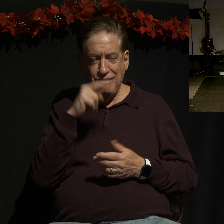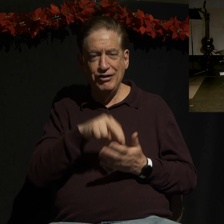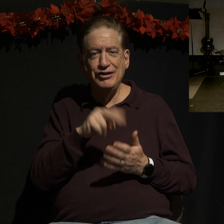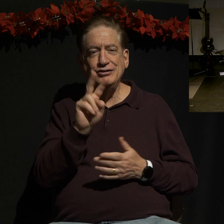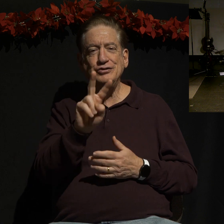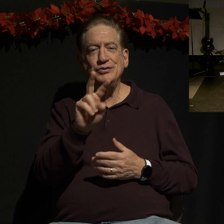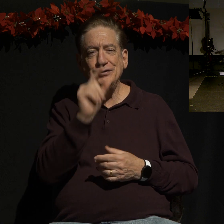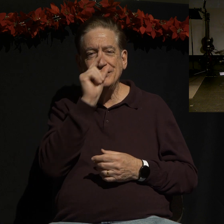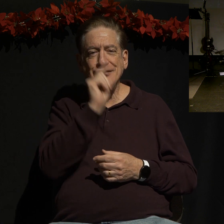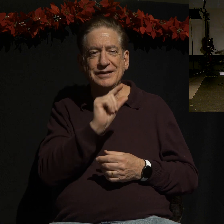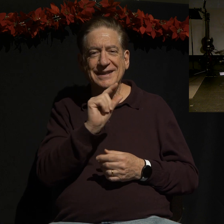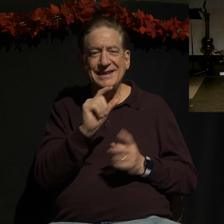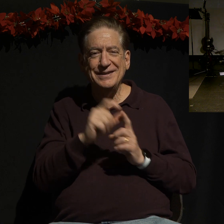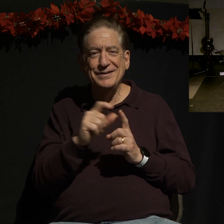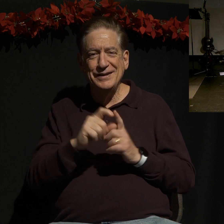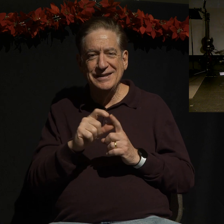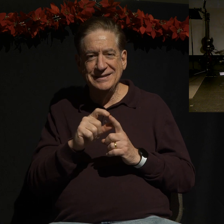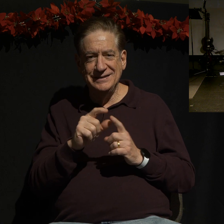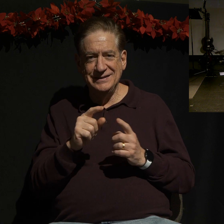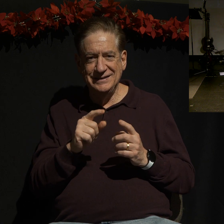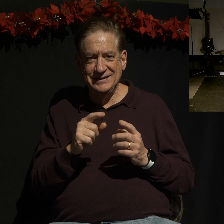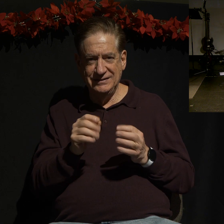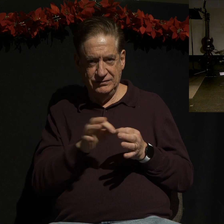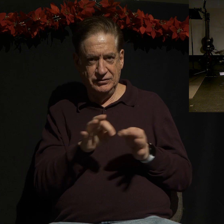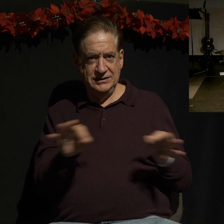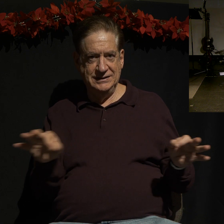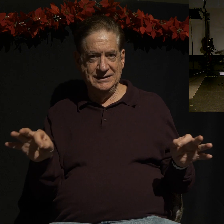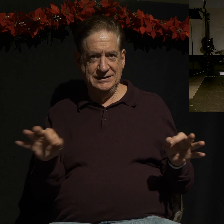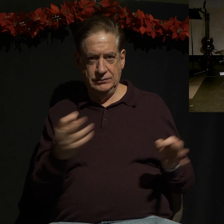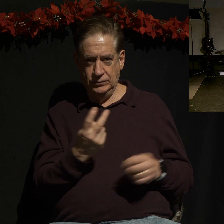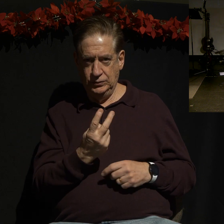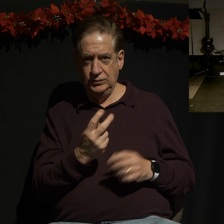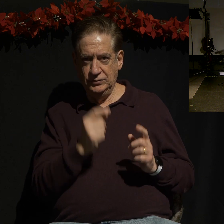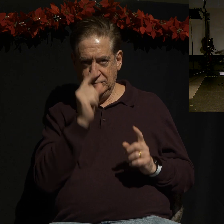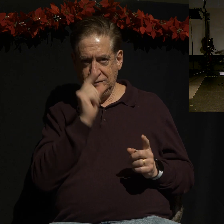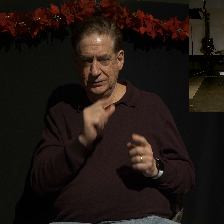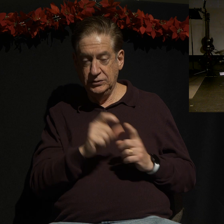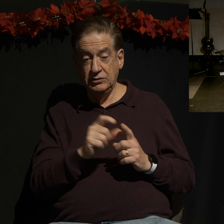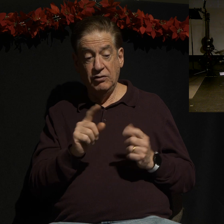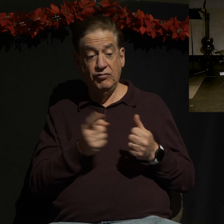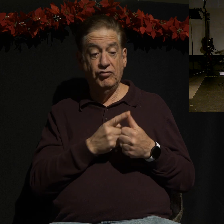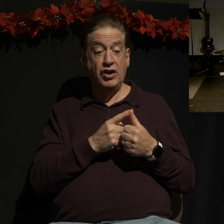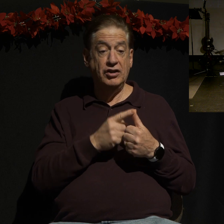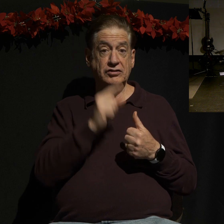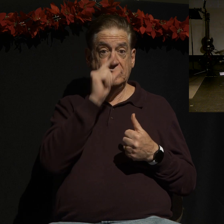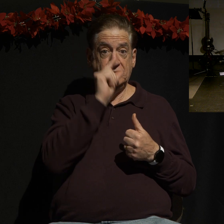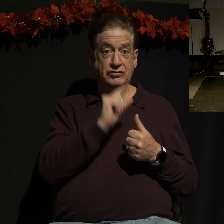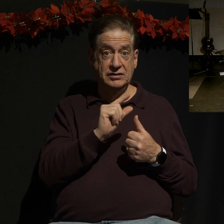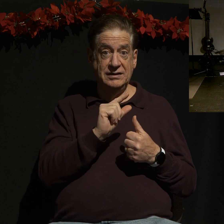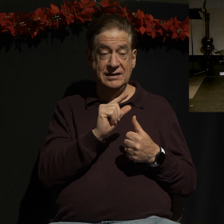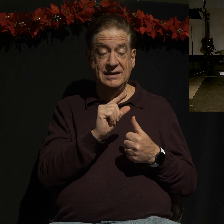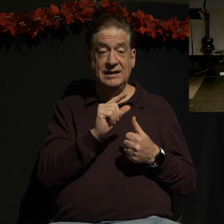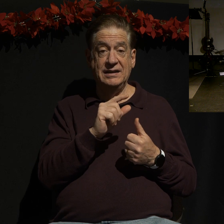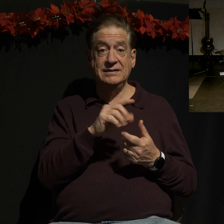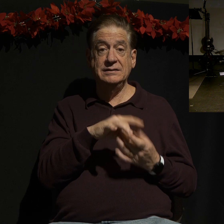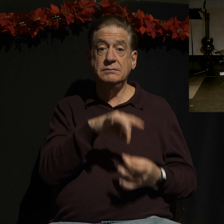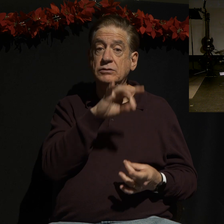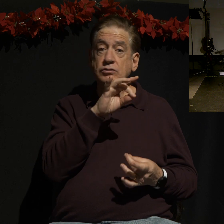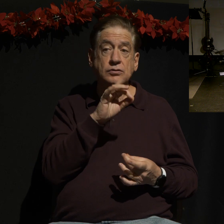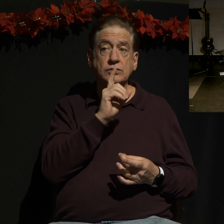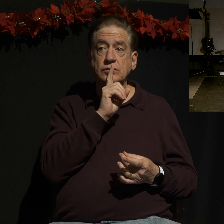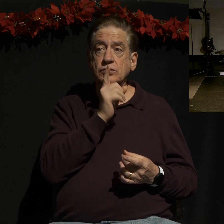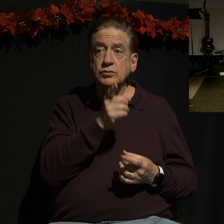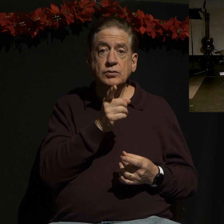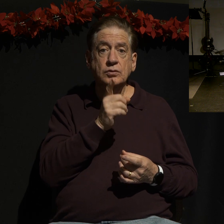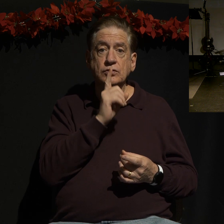that make up this phrase here. The first one that they render as spiritual or